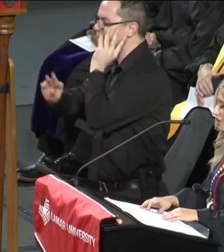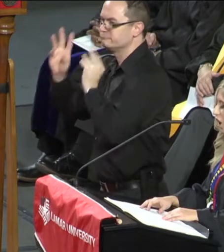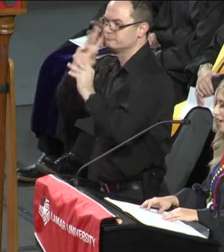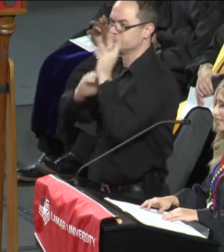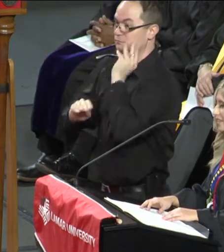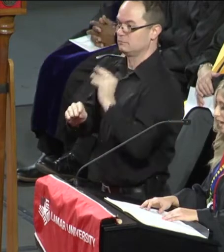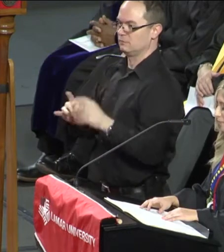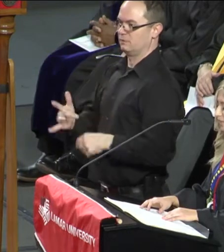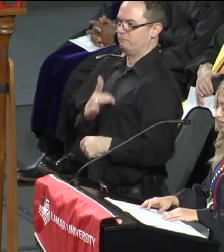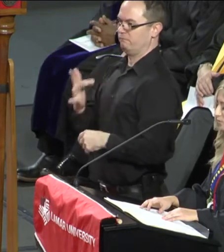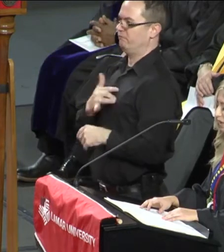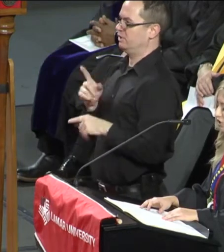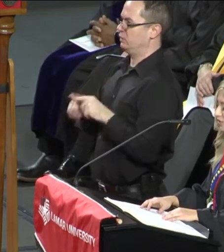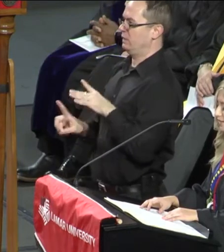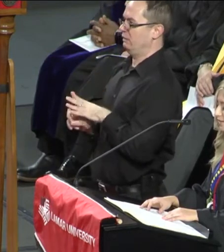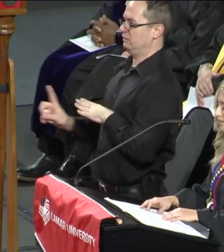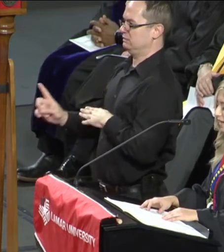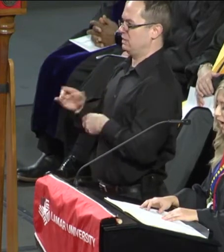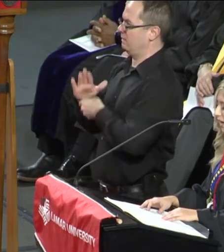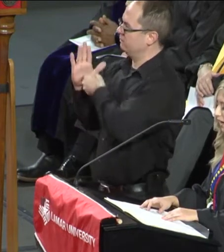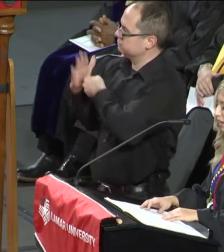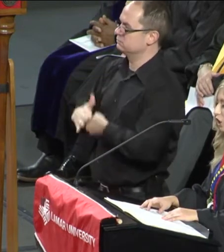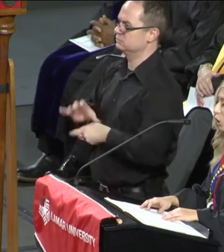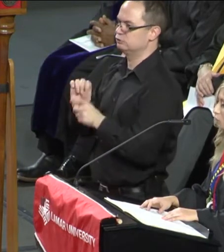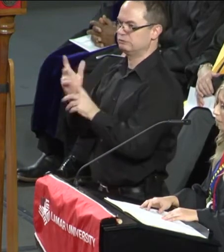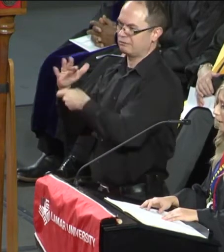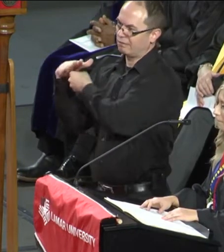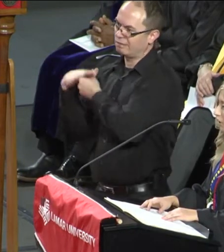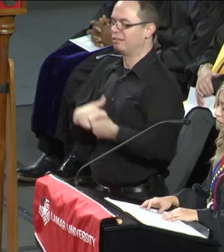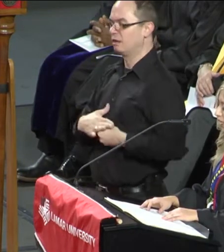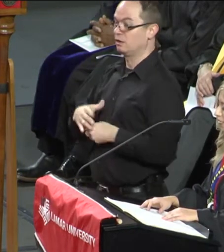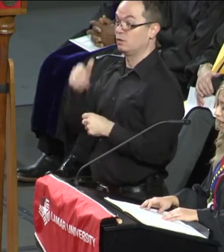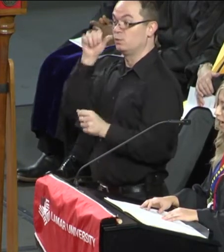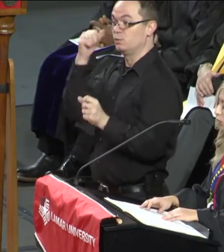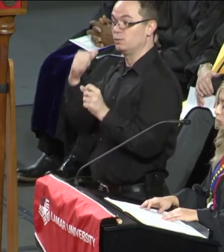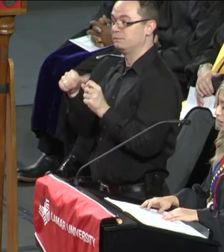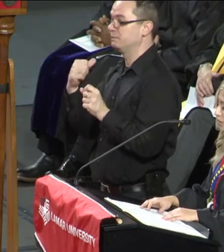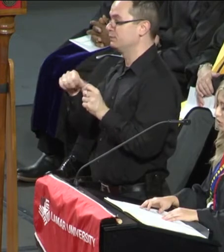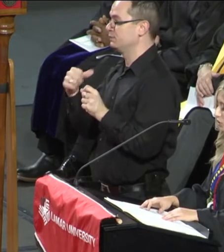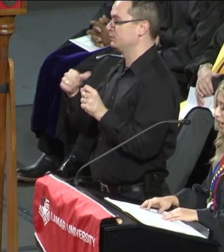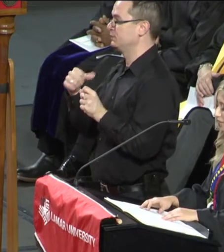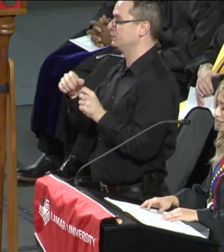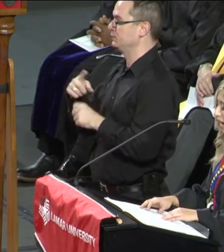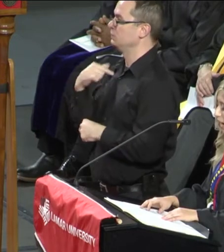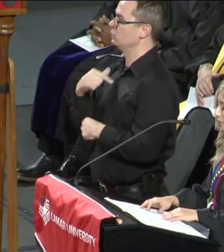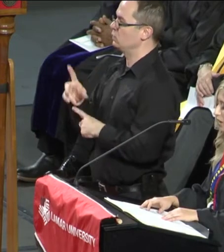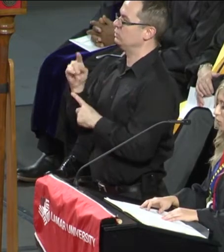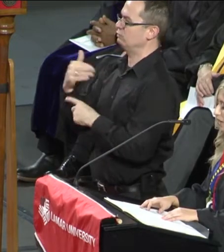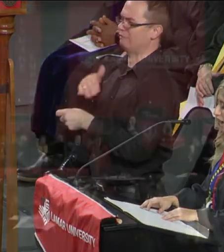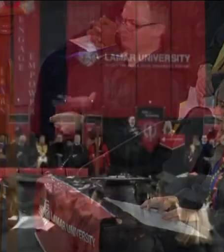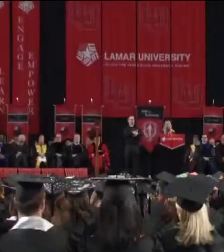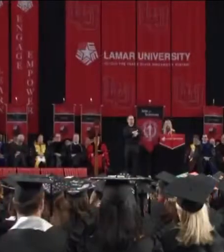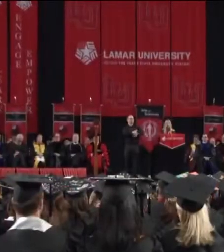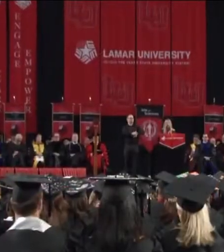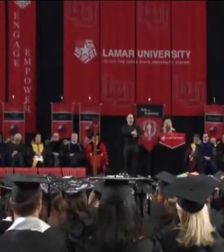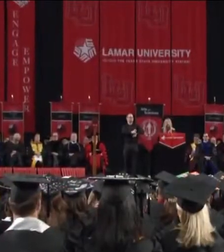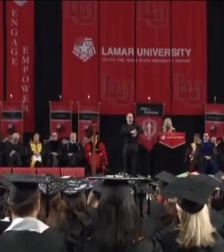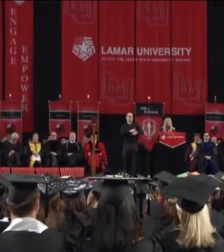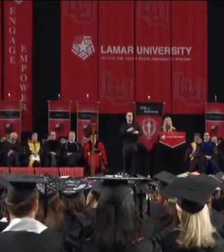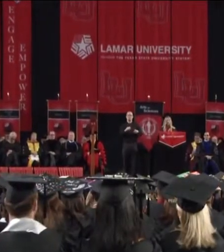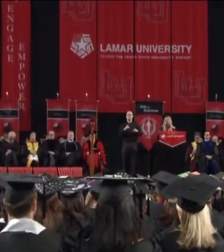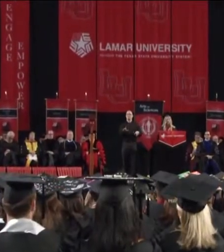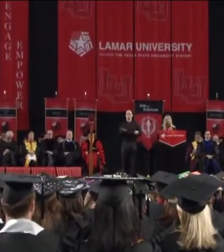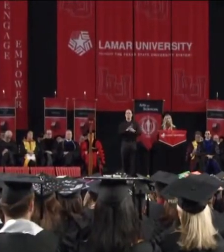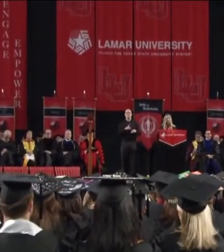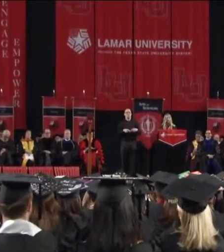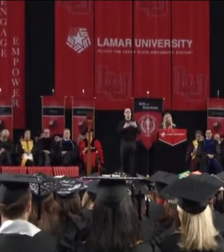like you cannot escape these pressures in society, remember that we do have time. We have our whole life